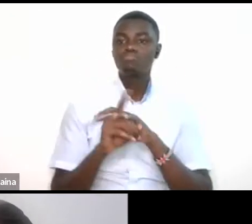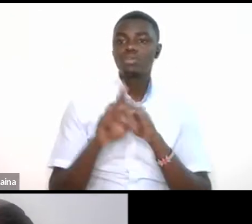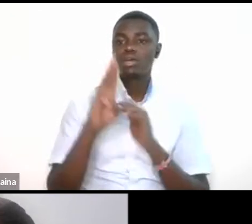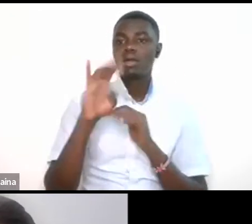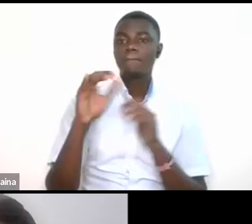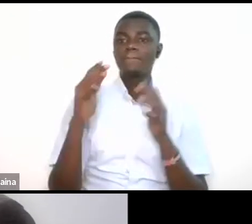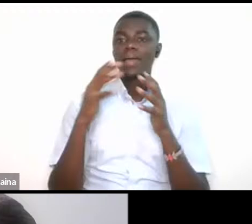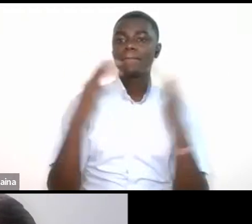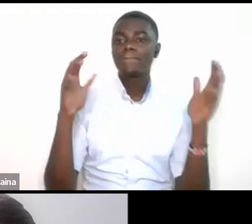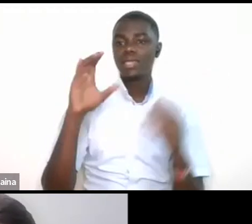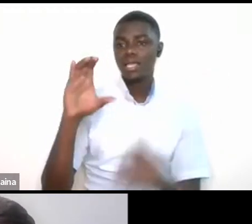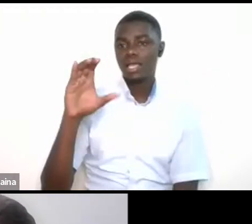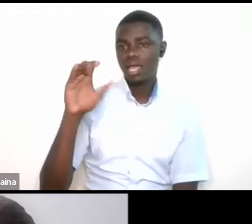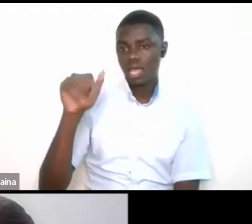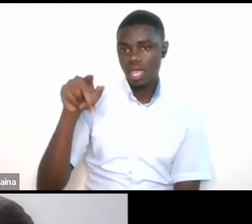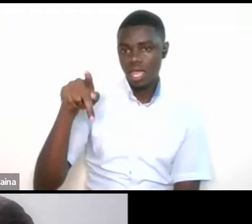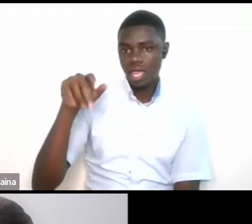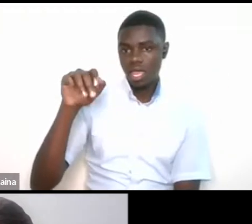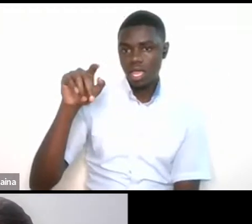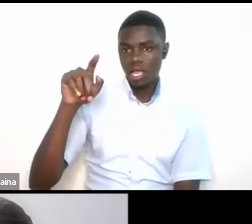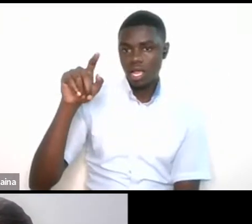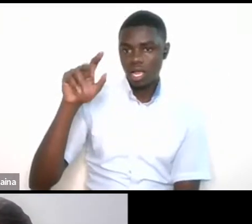And the climate issues,